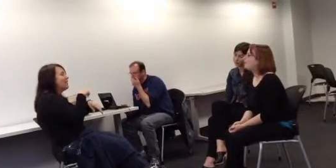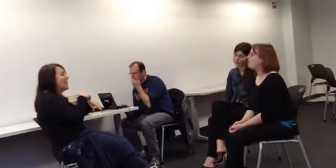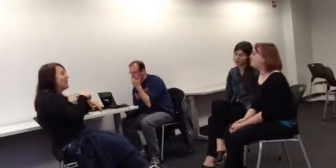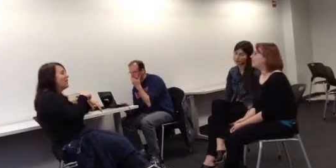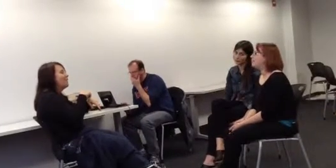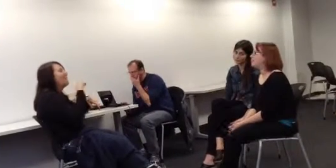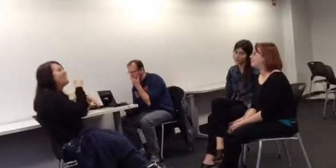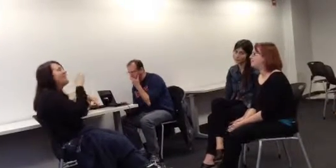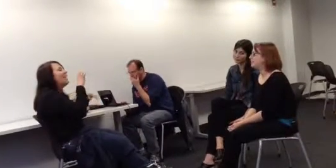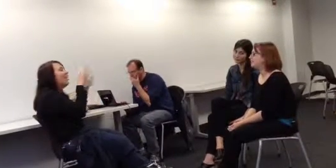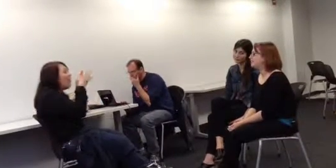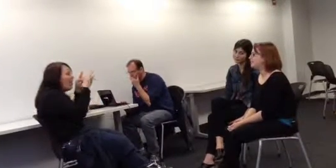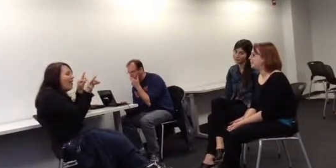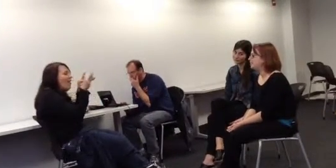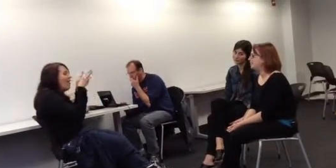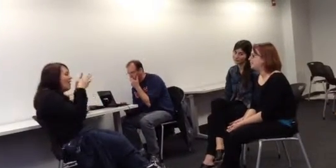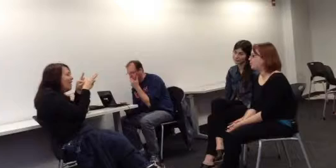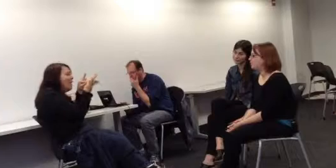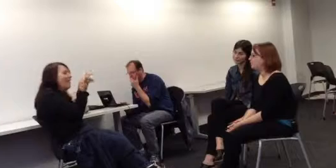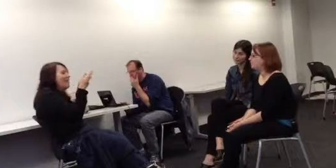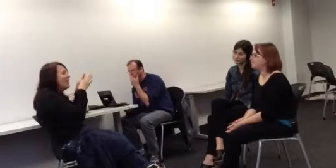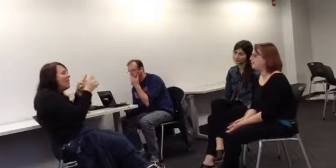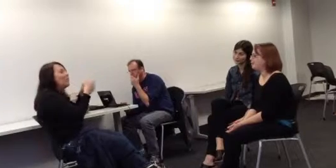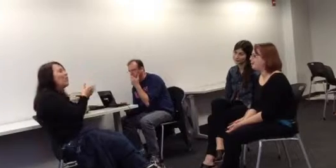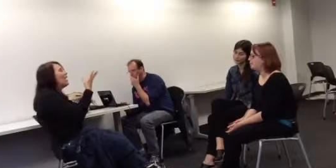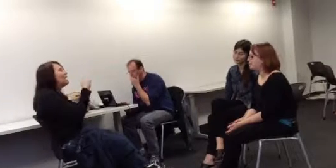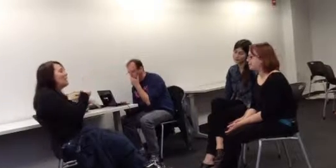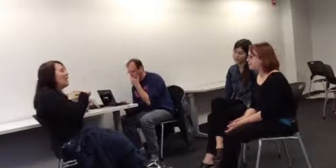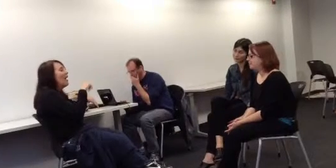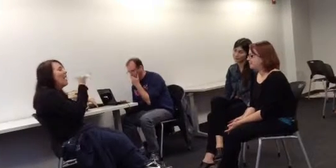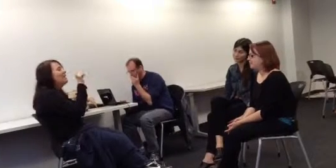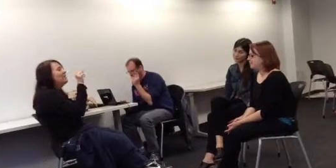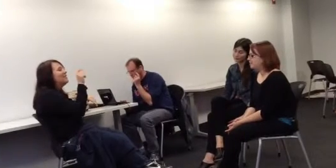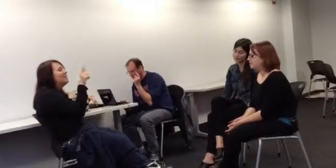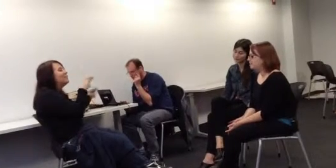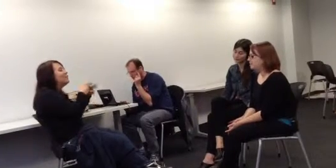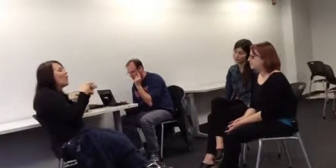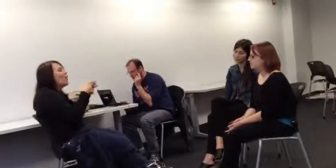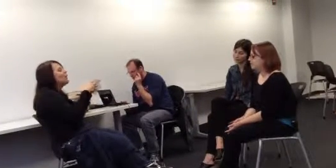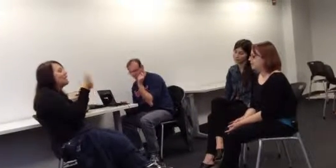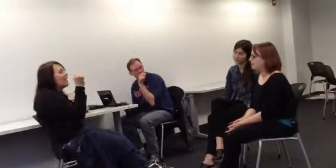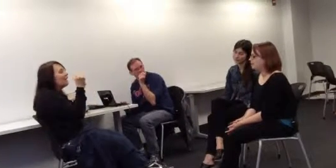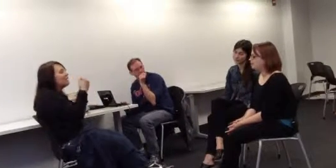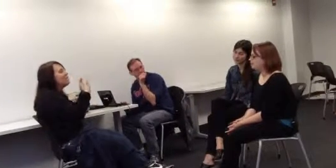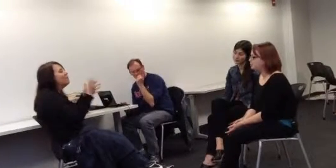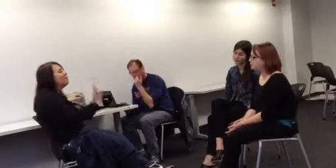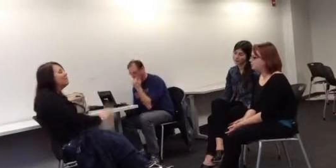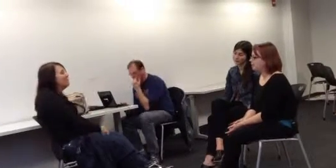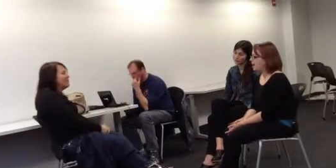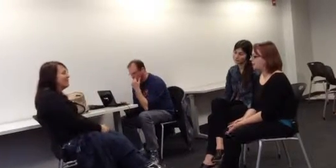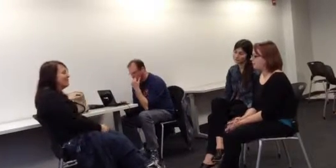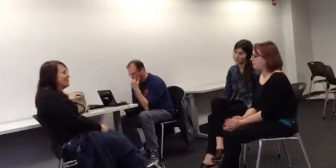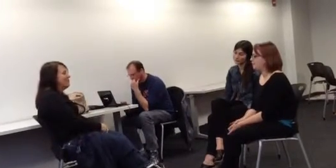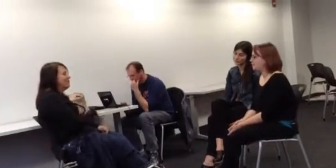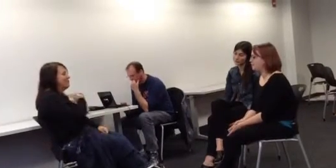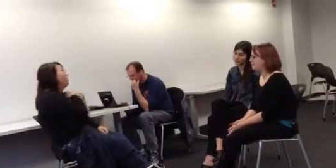Oh, sign exact English is a waste of time. And ASL is short and fast and you get your point